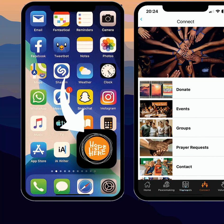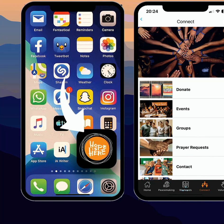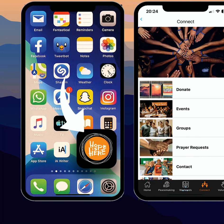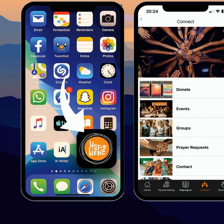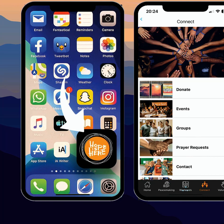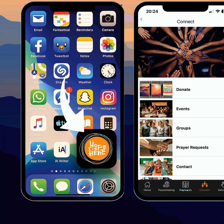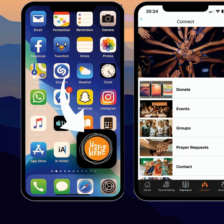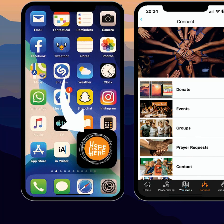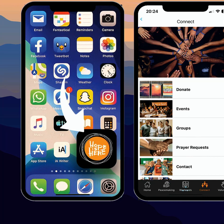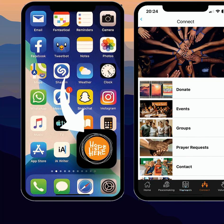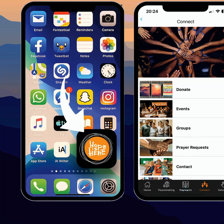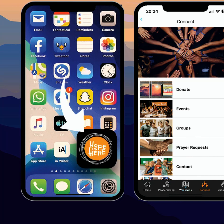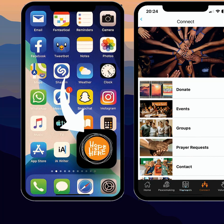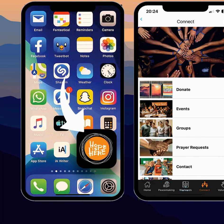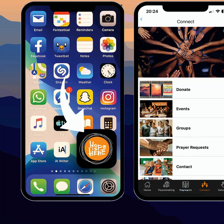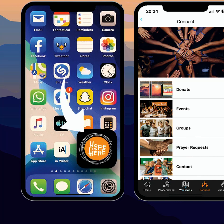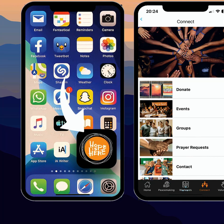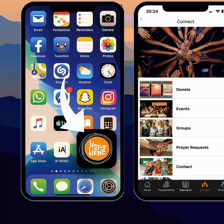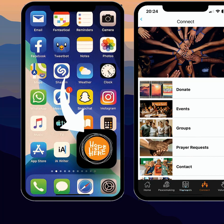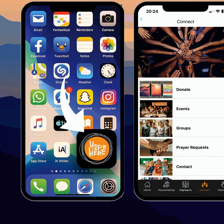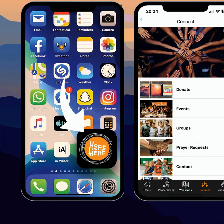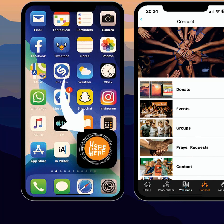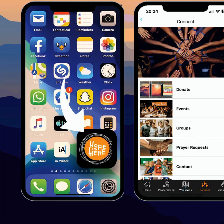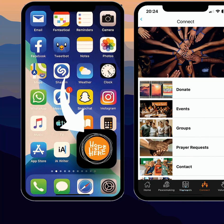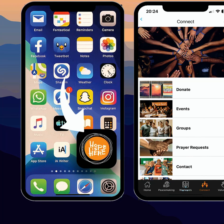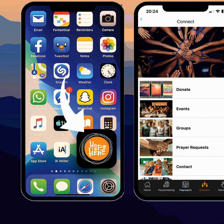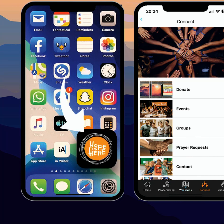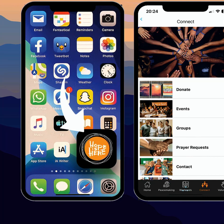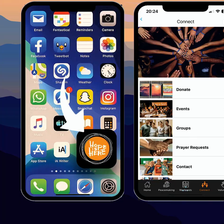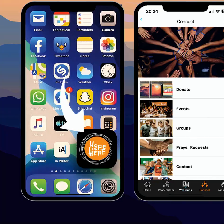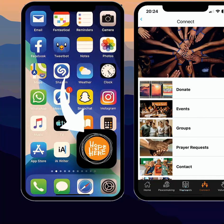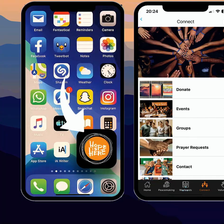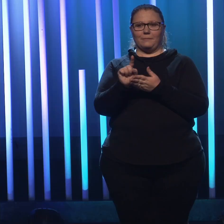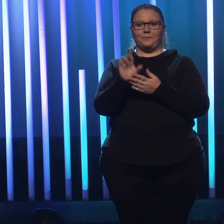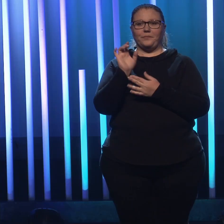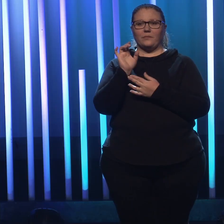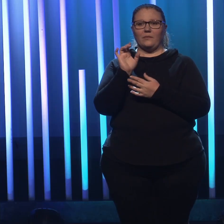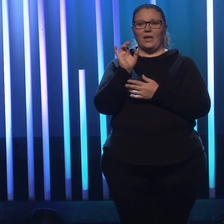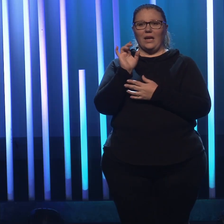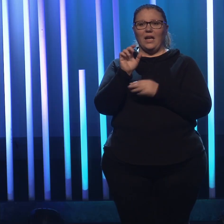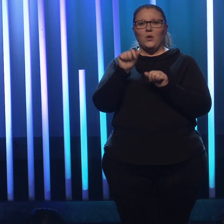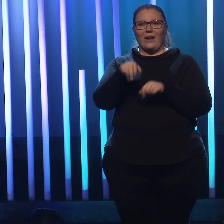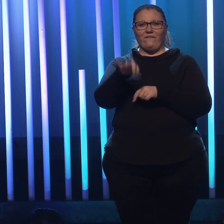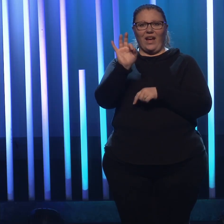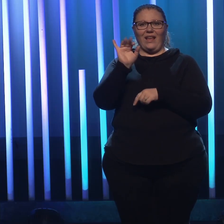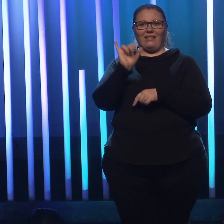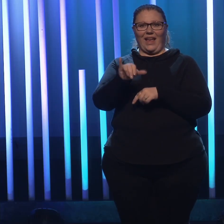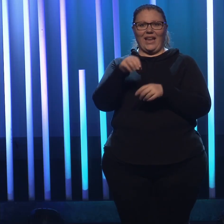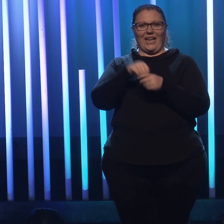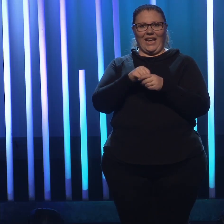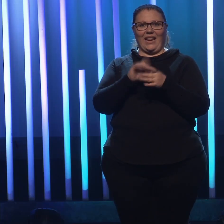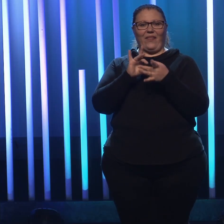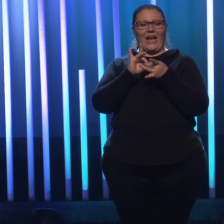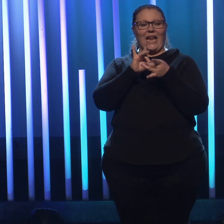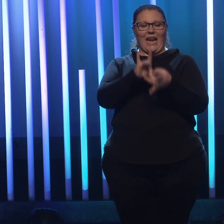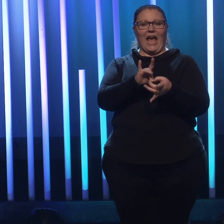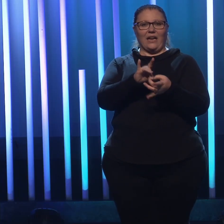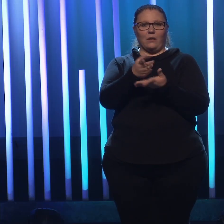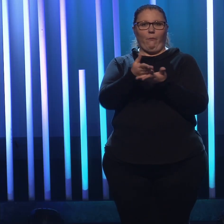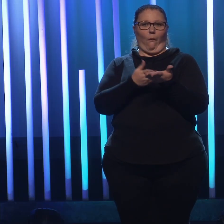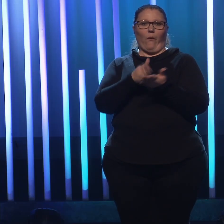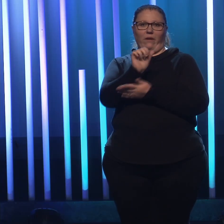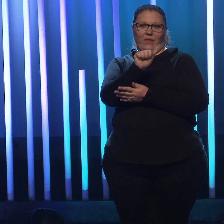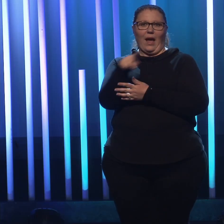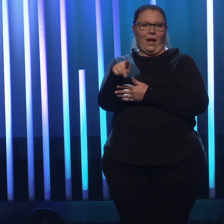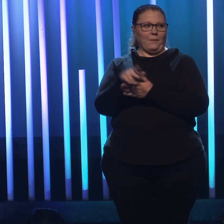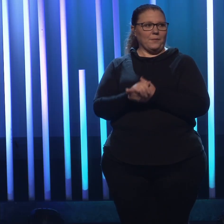announcements and links that you need for the week. That will be found in the Connect section of the app. So